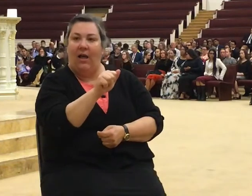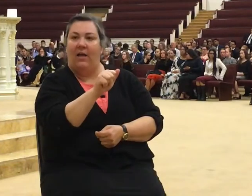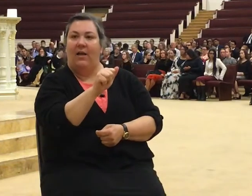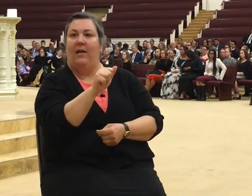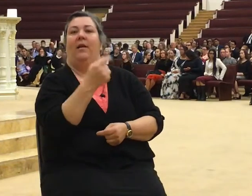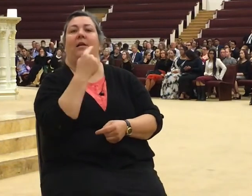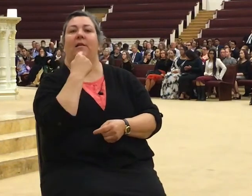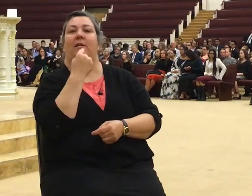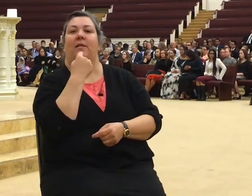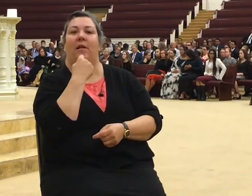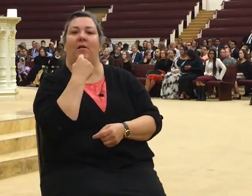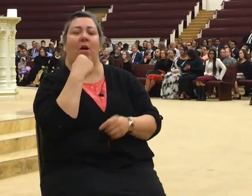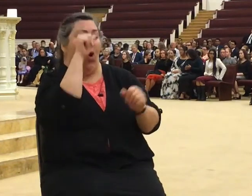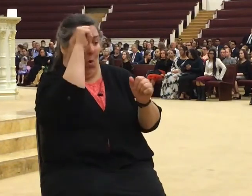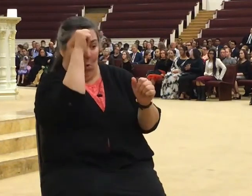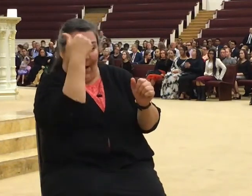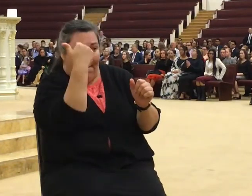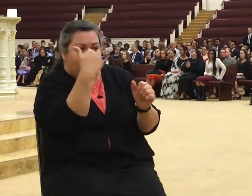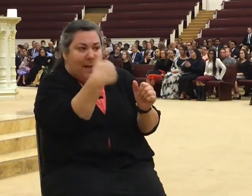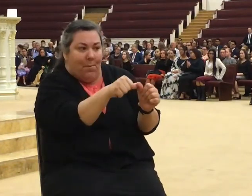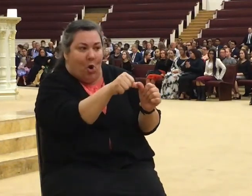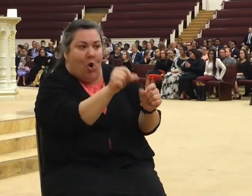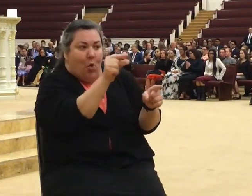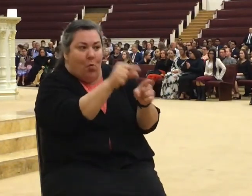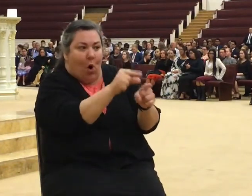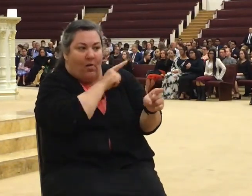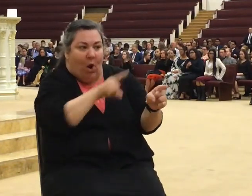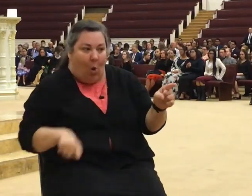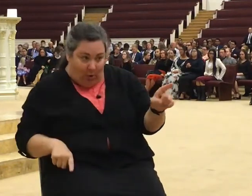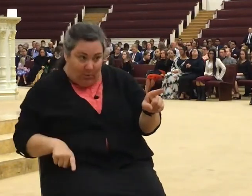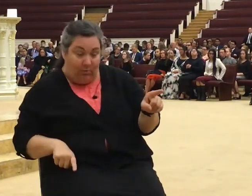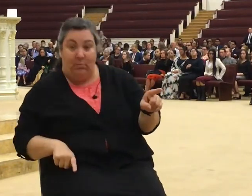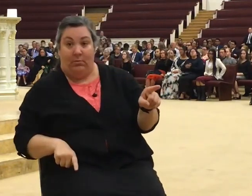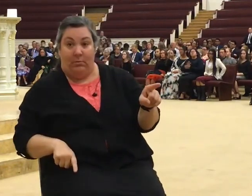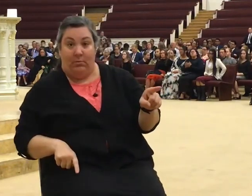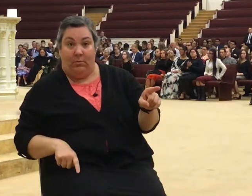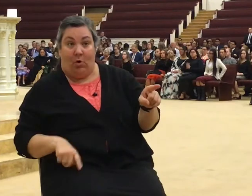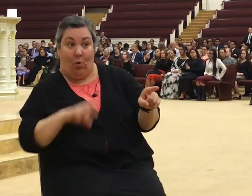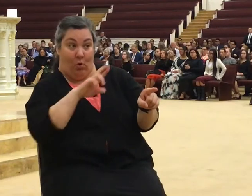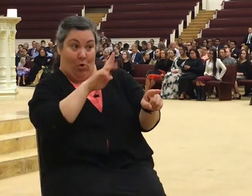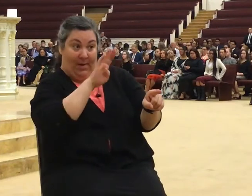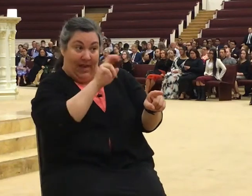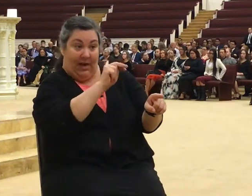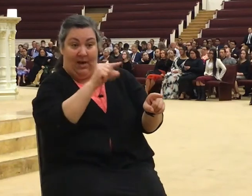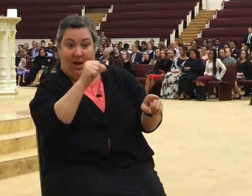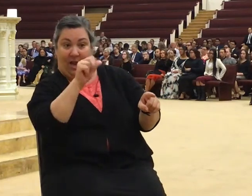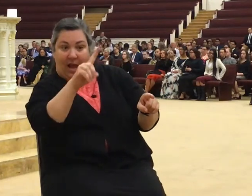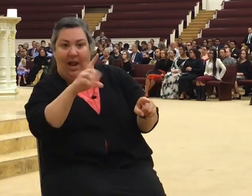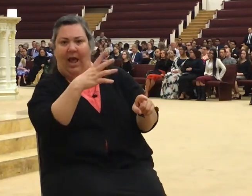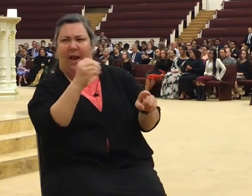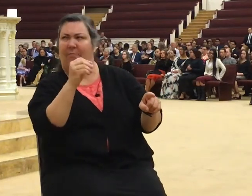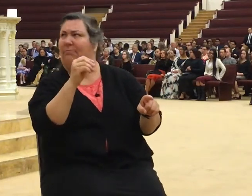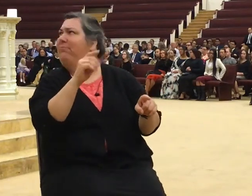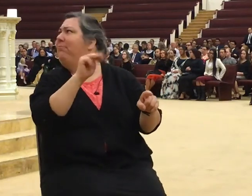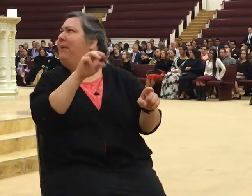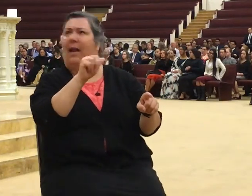said, remember the word of the Lord to Reuben and Gad and half Manasseh.